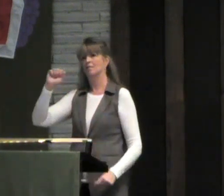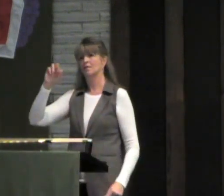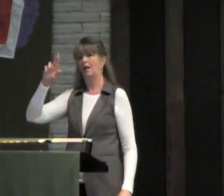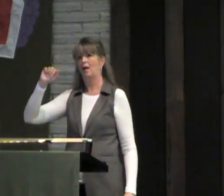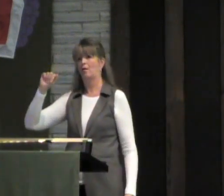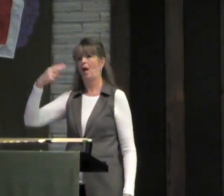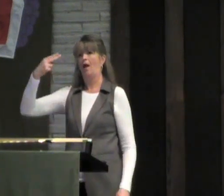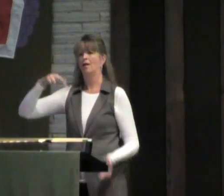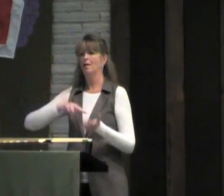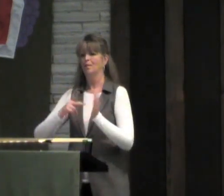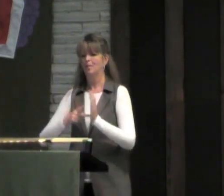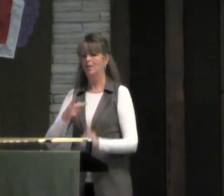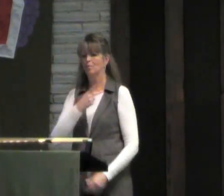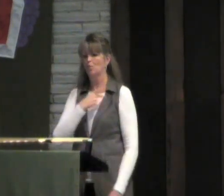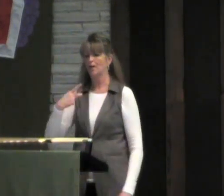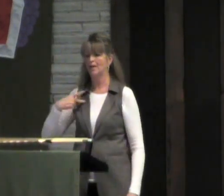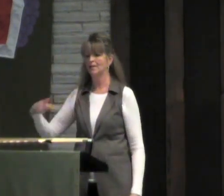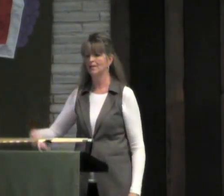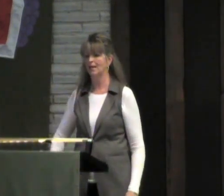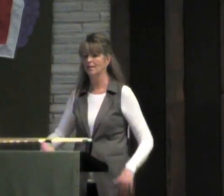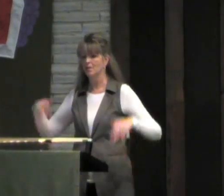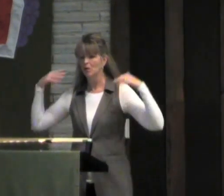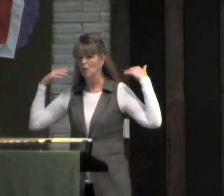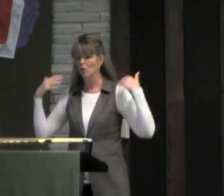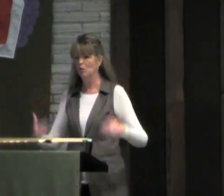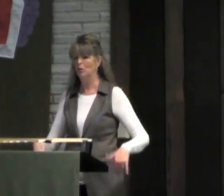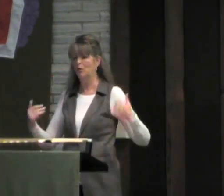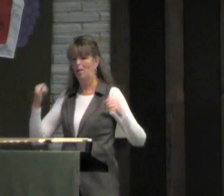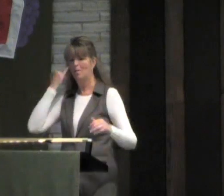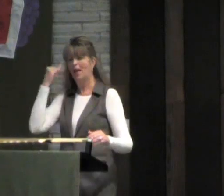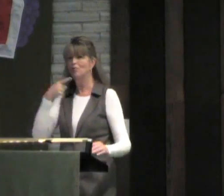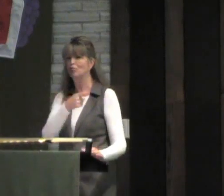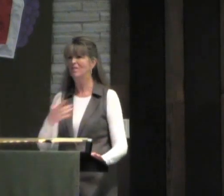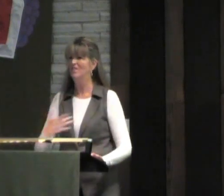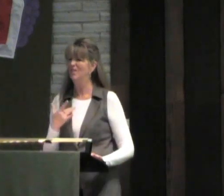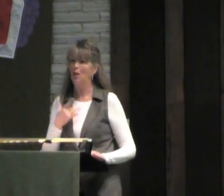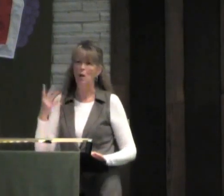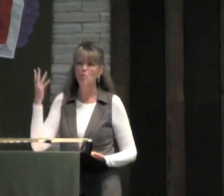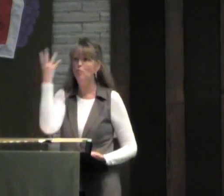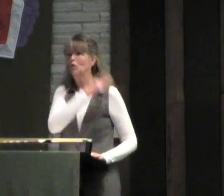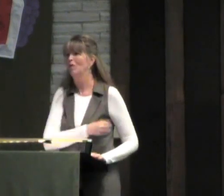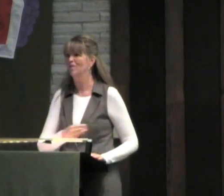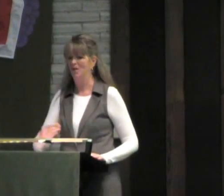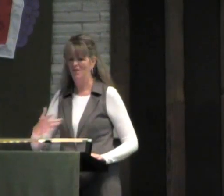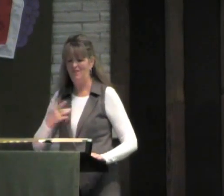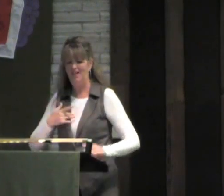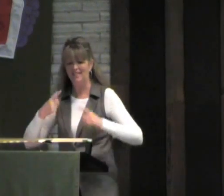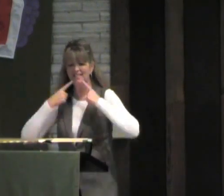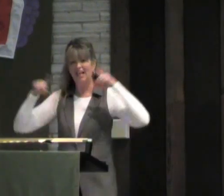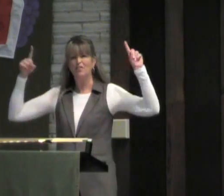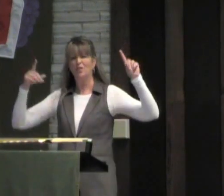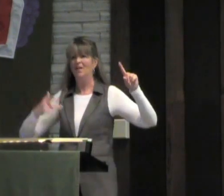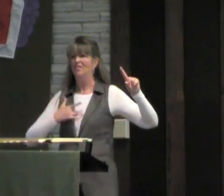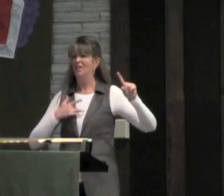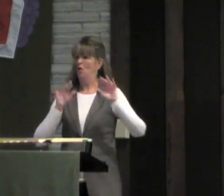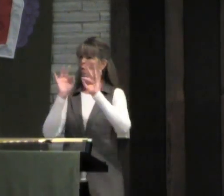then he changed her name to Sarah, which meant princess. Can you imagine how she would feel? She'd probably feel beautiful